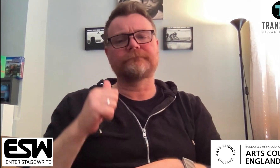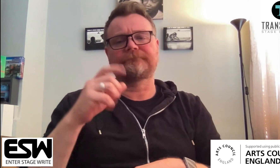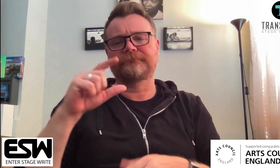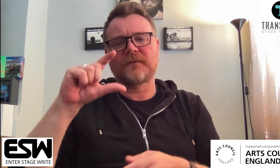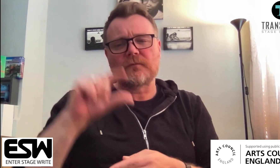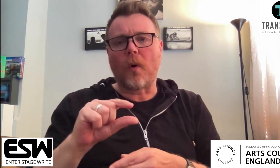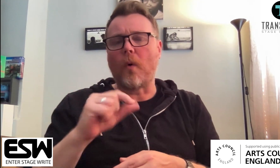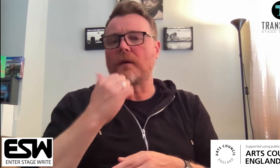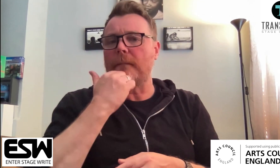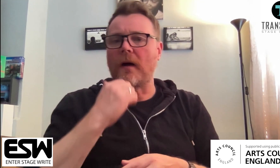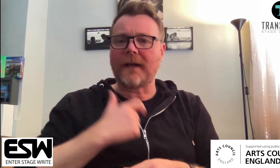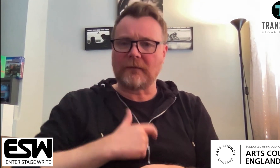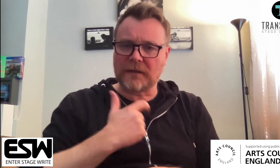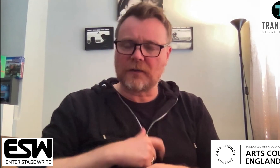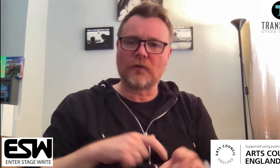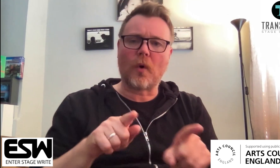So you need a small number of characters